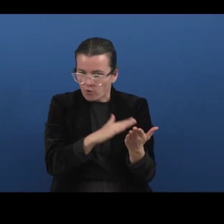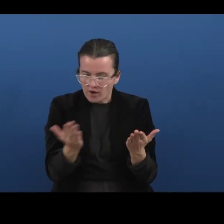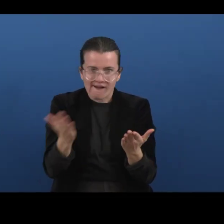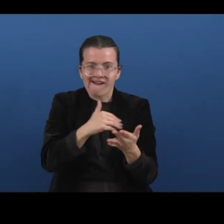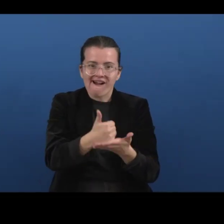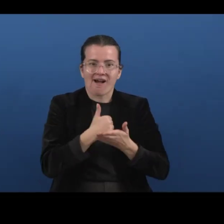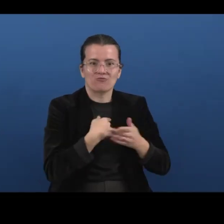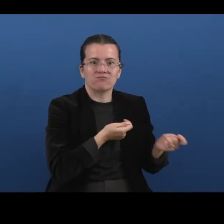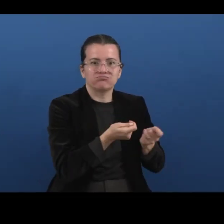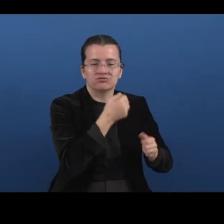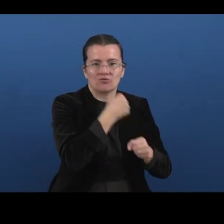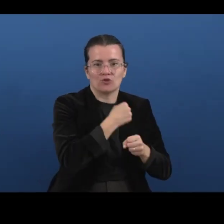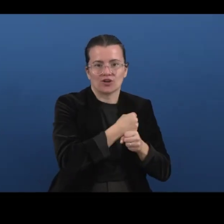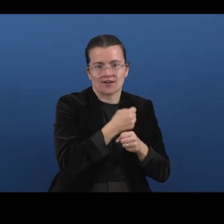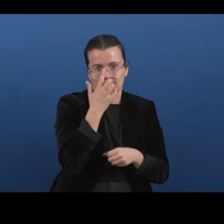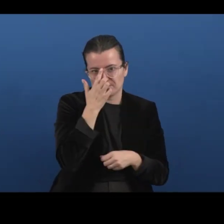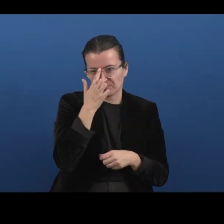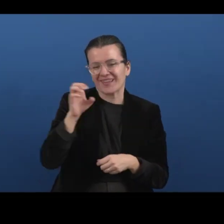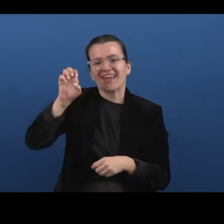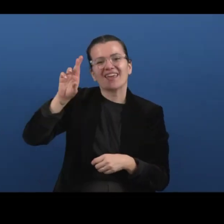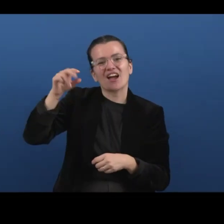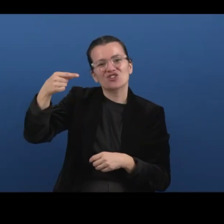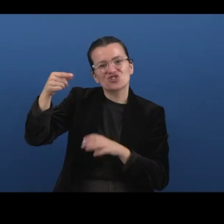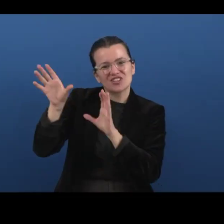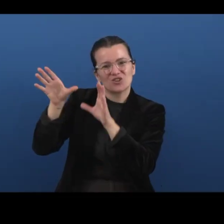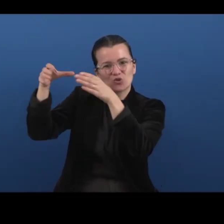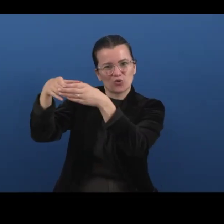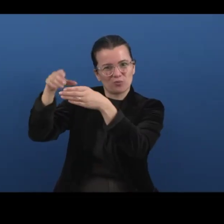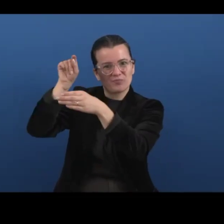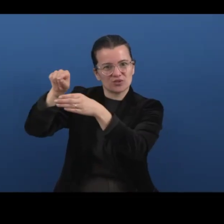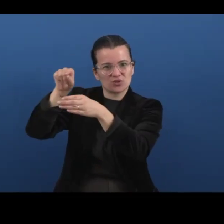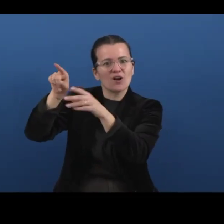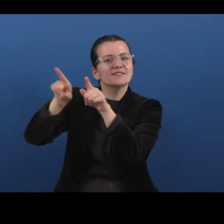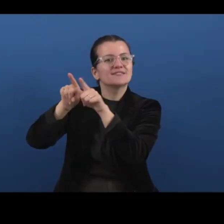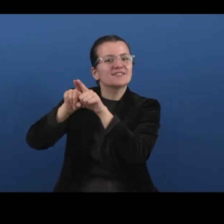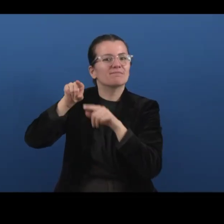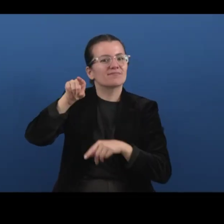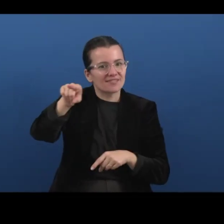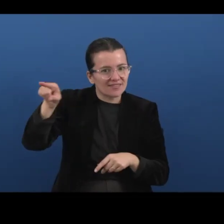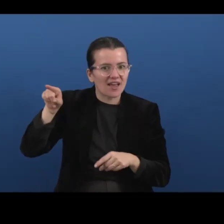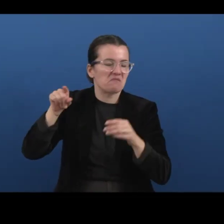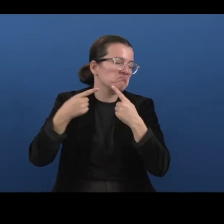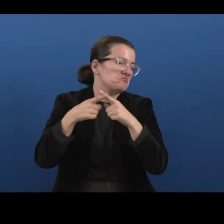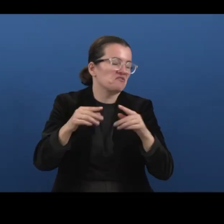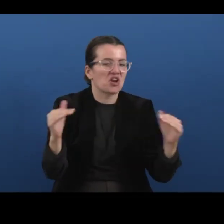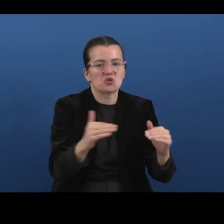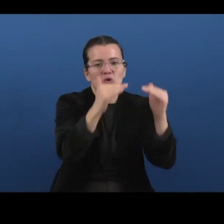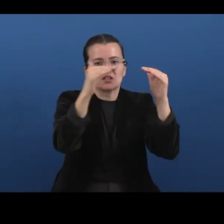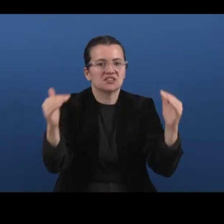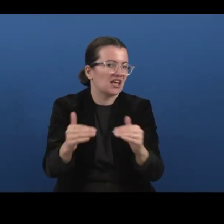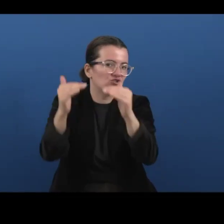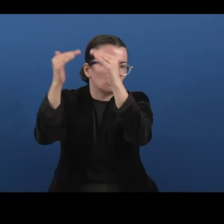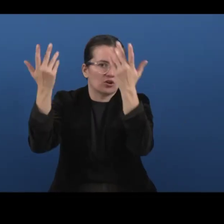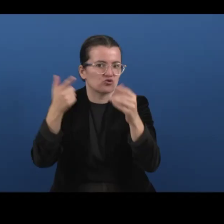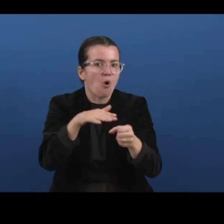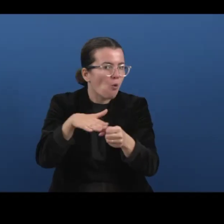also maintain relationships with external organisations locally who will present to groups of employees on a topic or are a